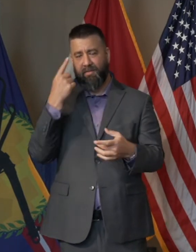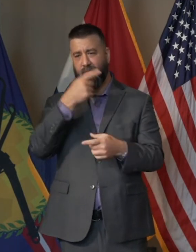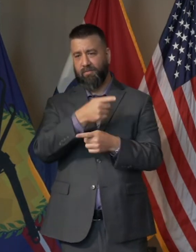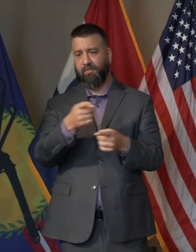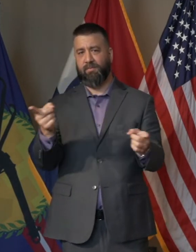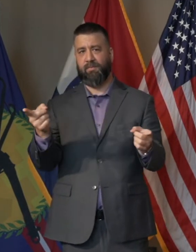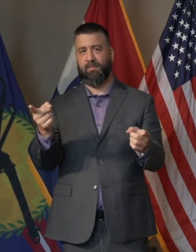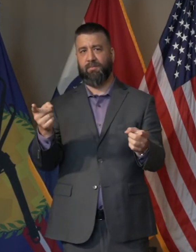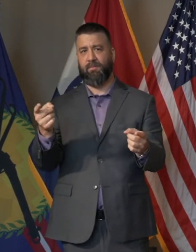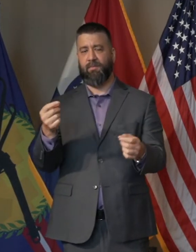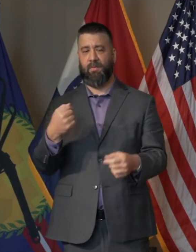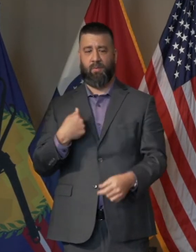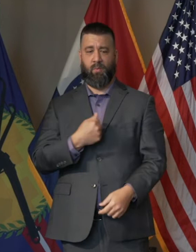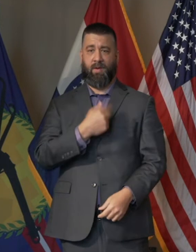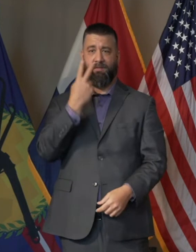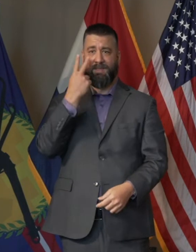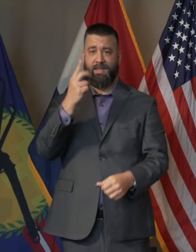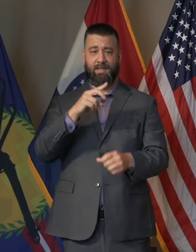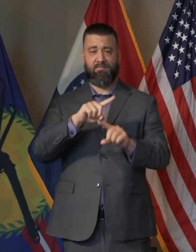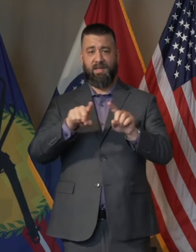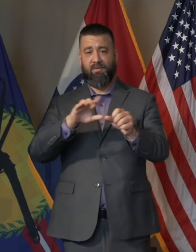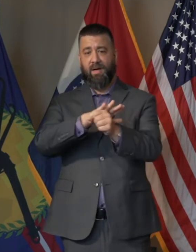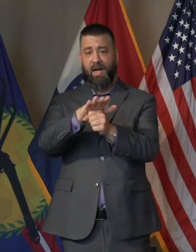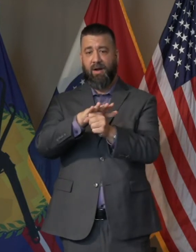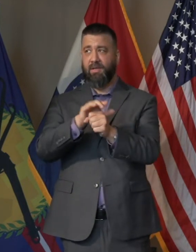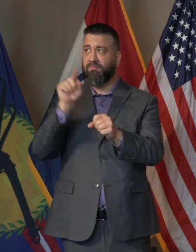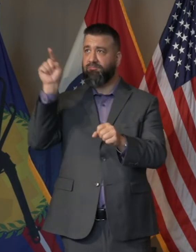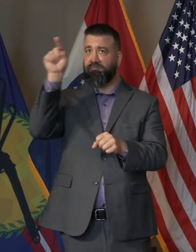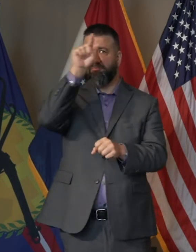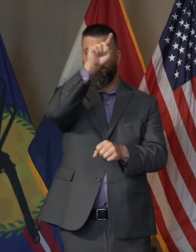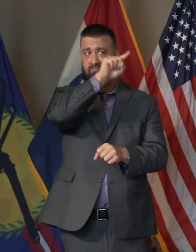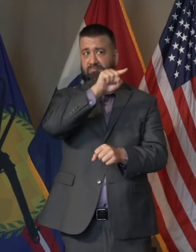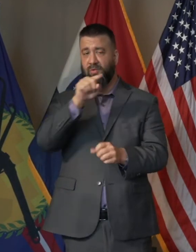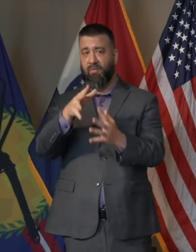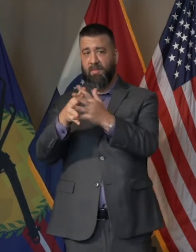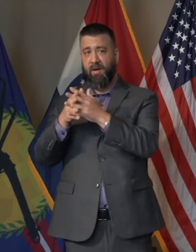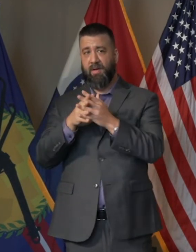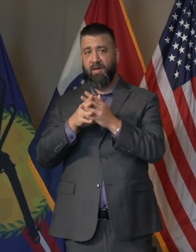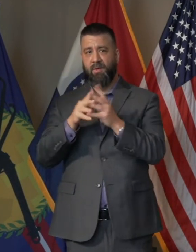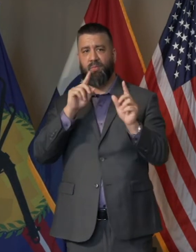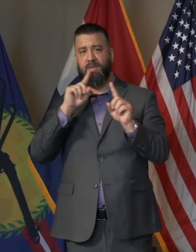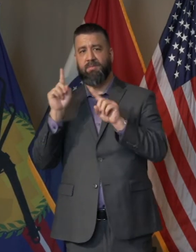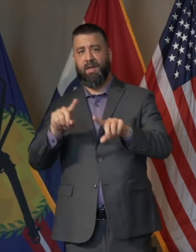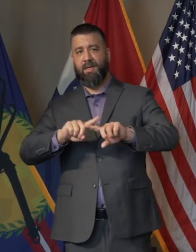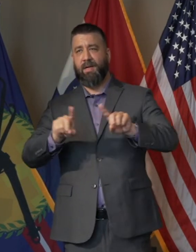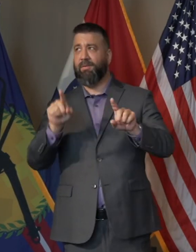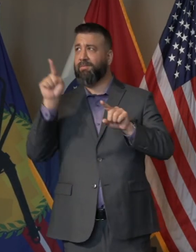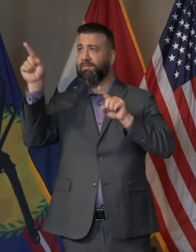community. We have seen different regions of the country respond differently, and we've